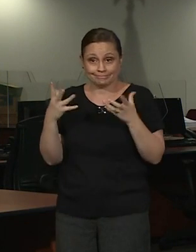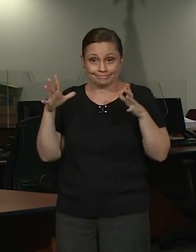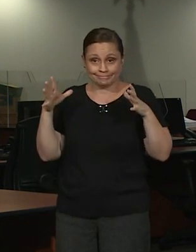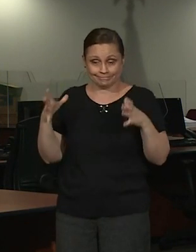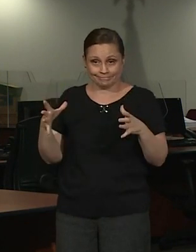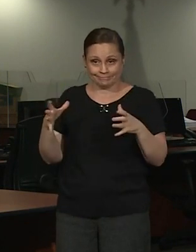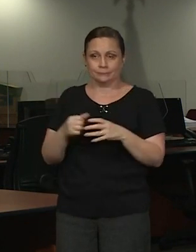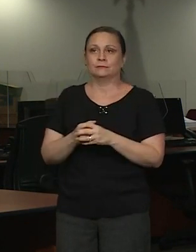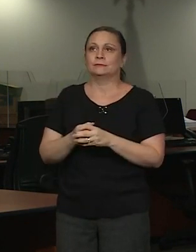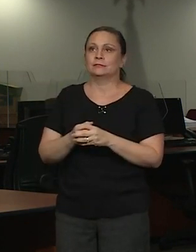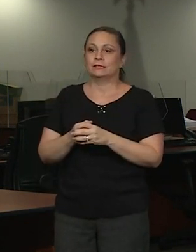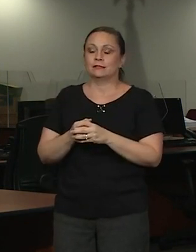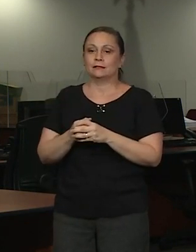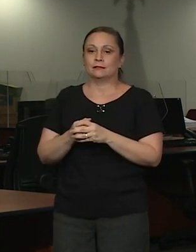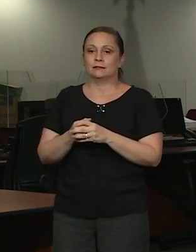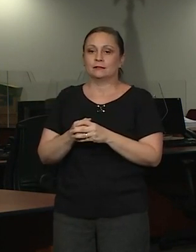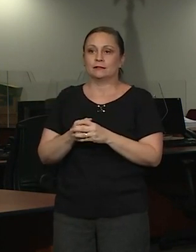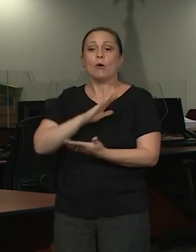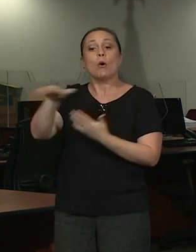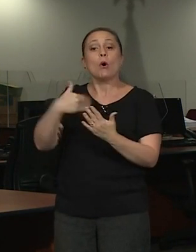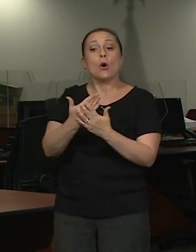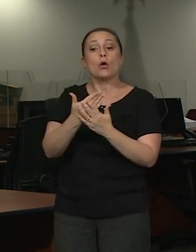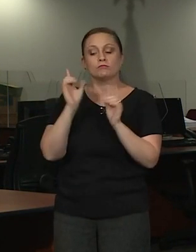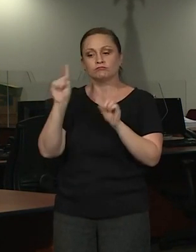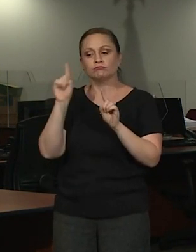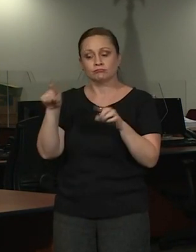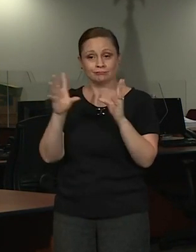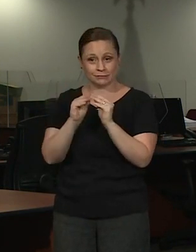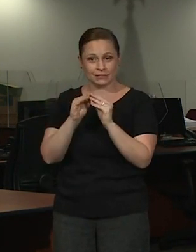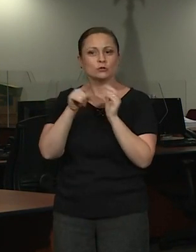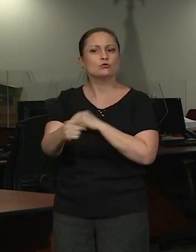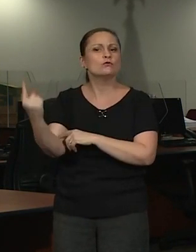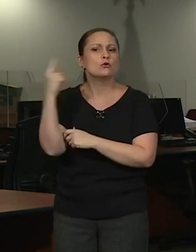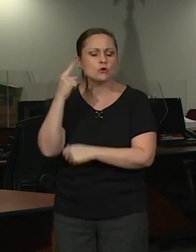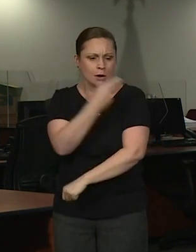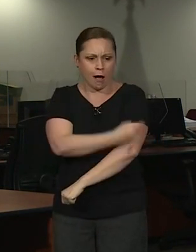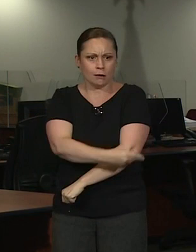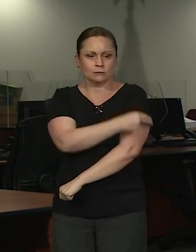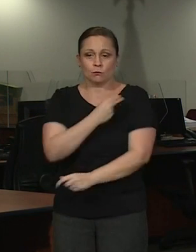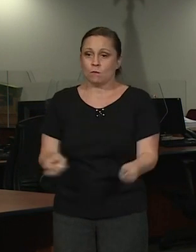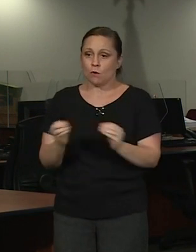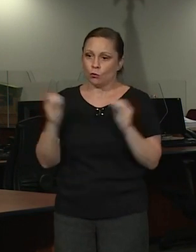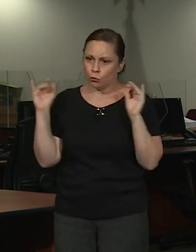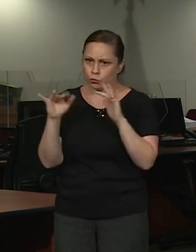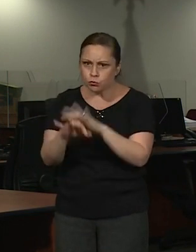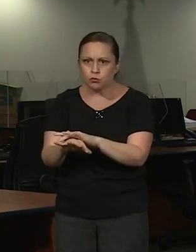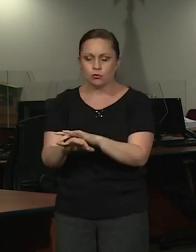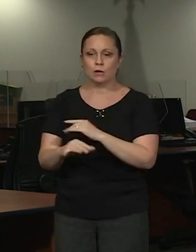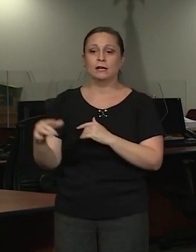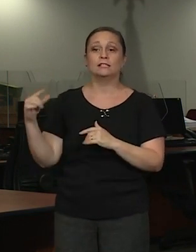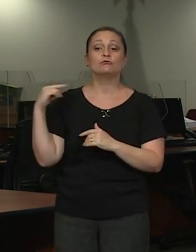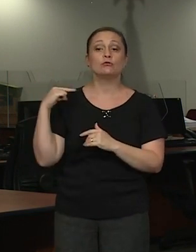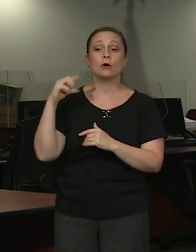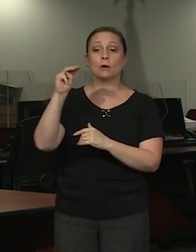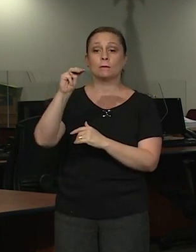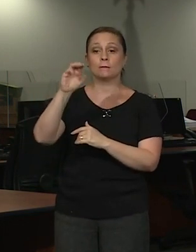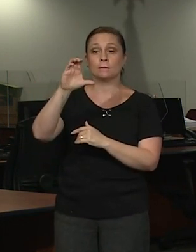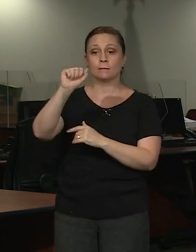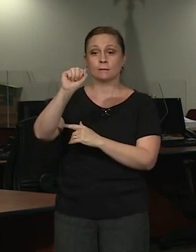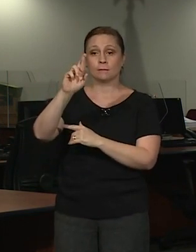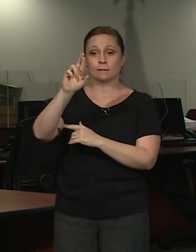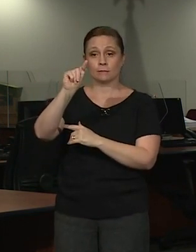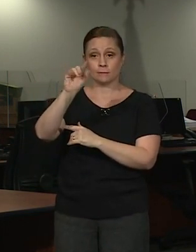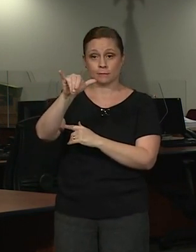capacity surge, all of you have attended these meetings, have heard about it from the very beginning. General McCarty is here to provide details,